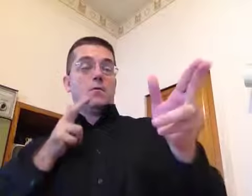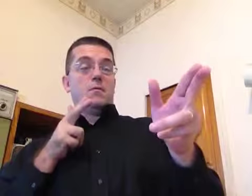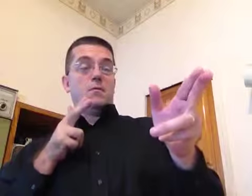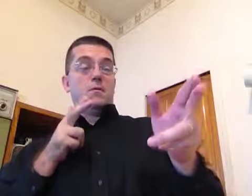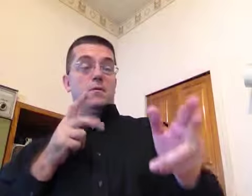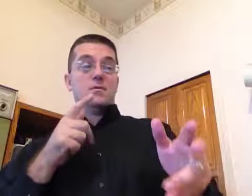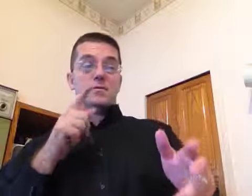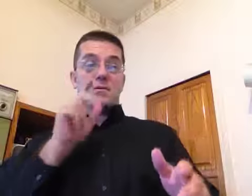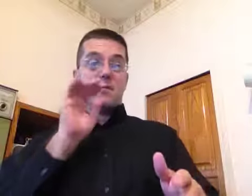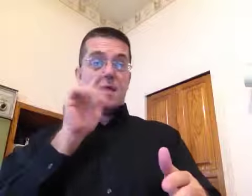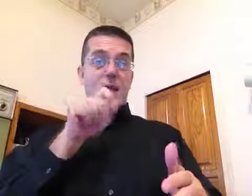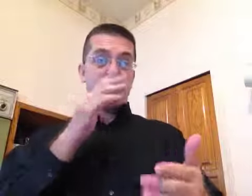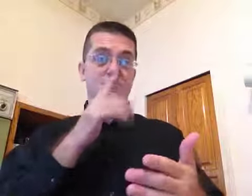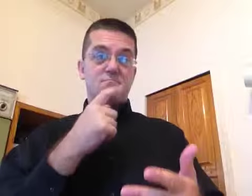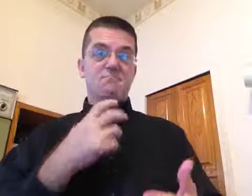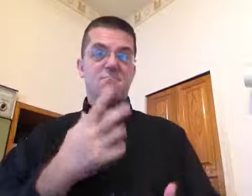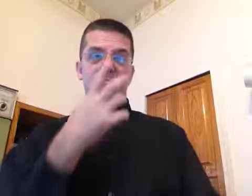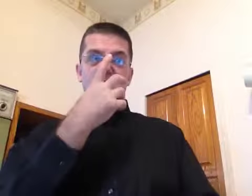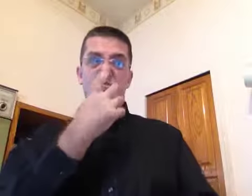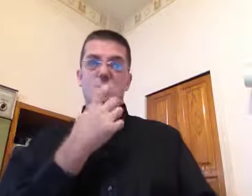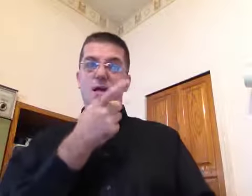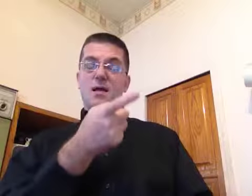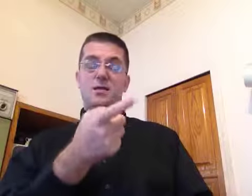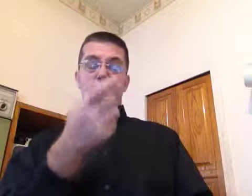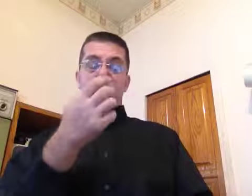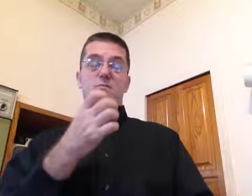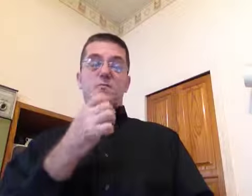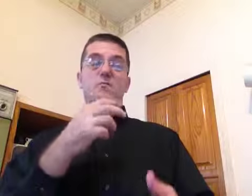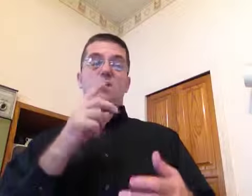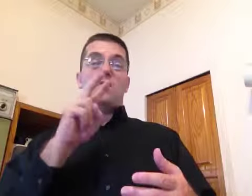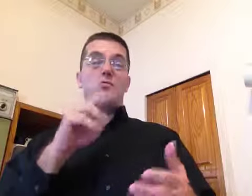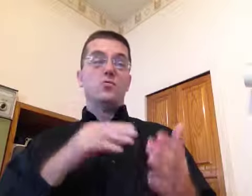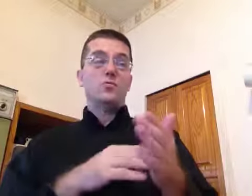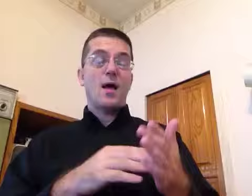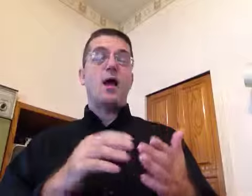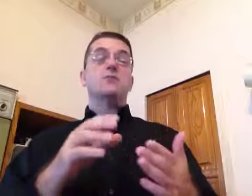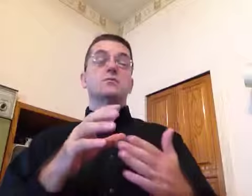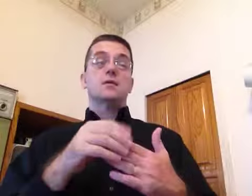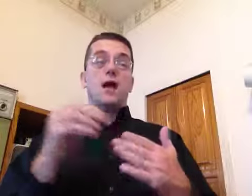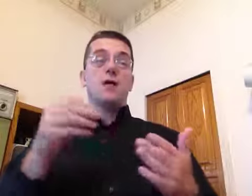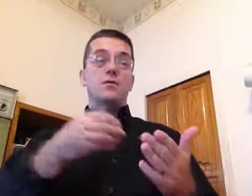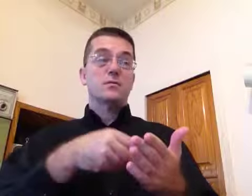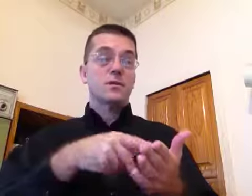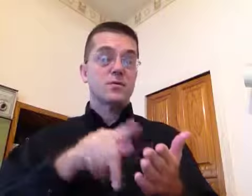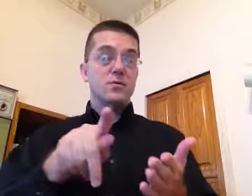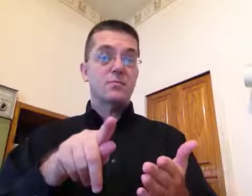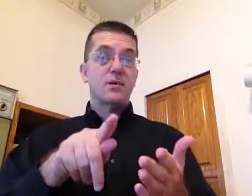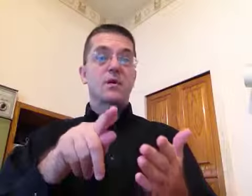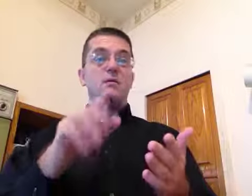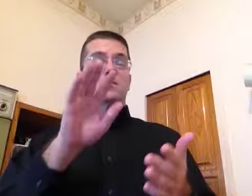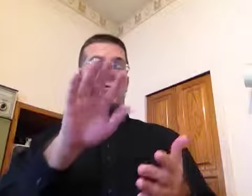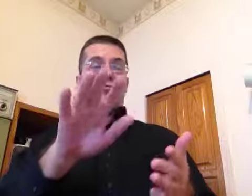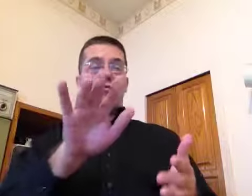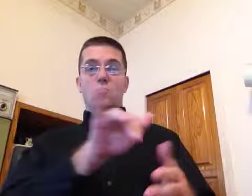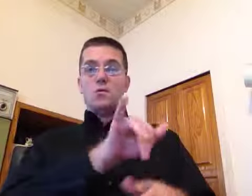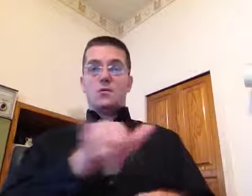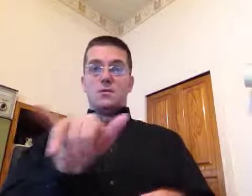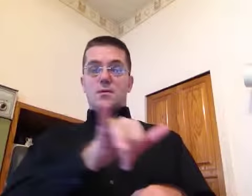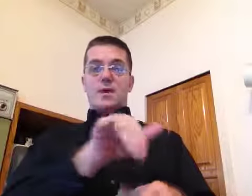from getting the house that much sooner. Then, that's different information. And you need to be real careful that you're playing by these same rules and you're